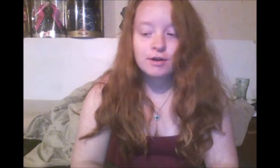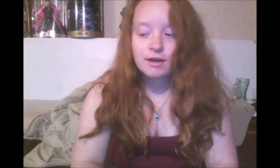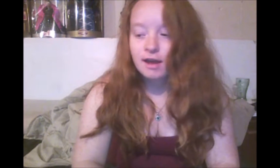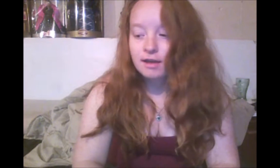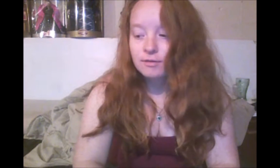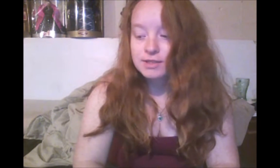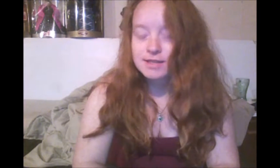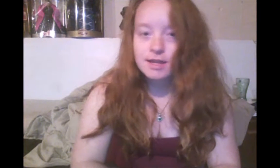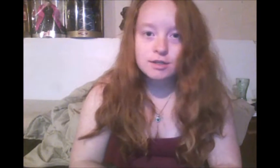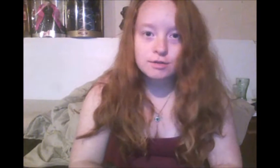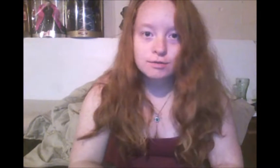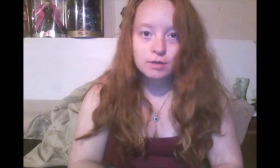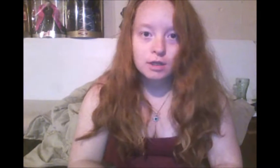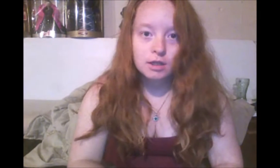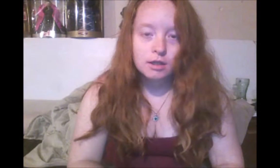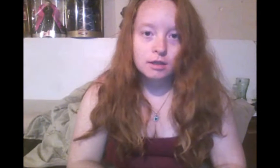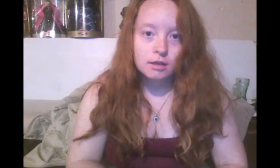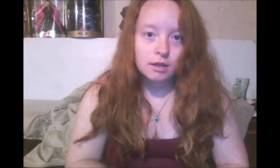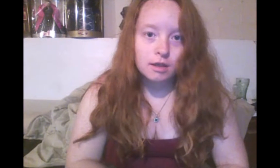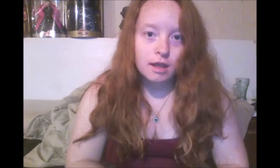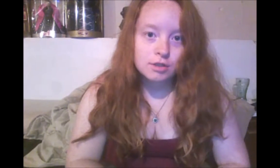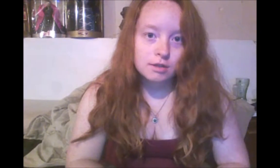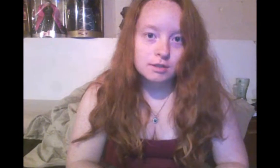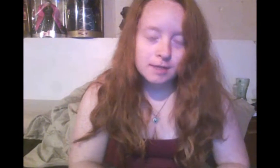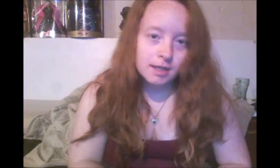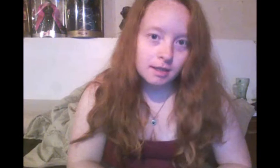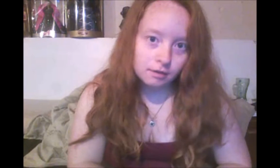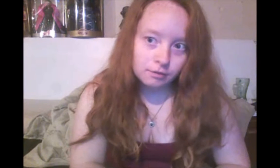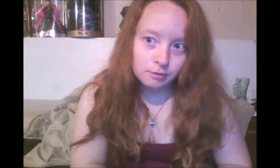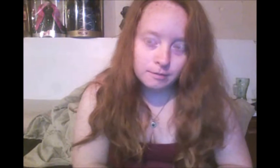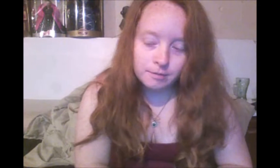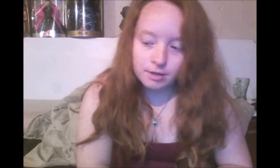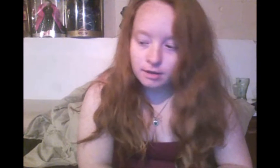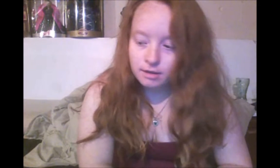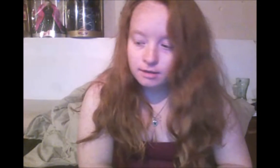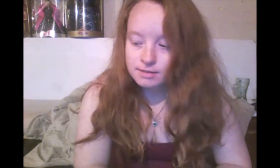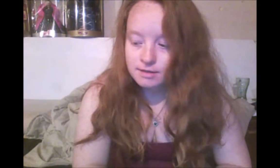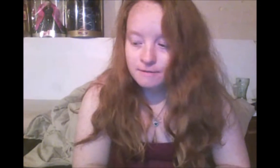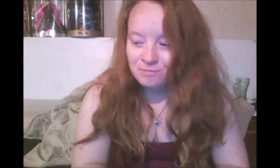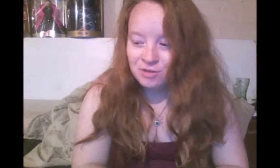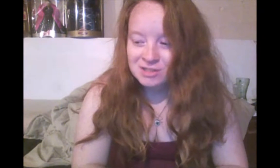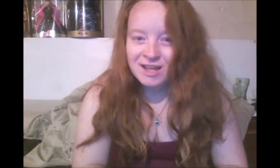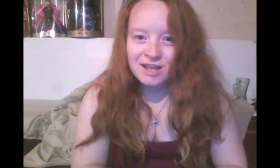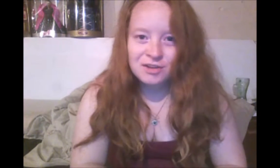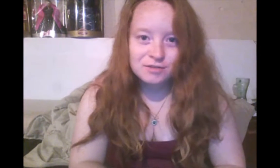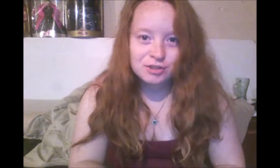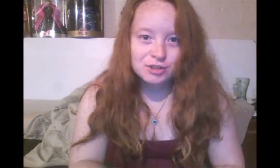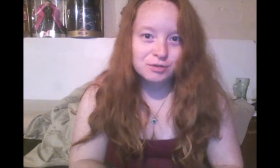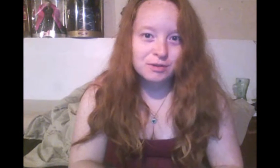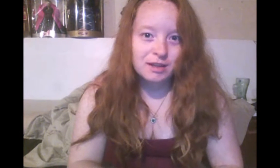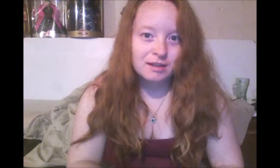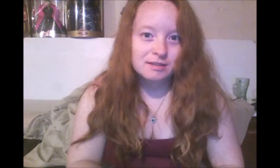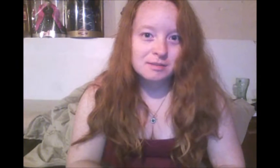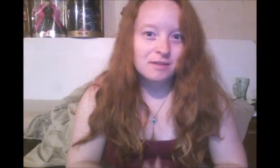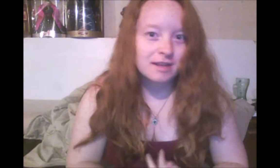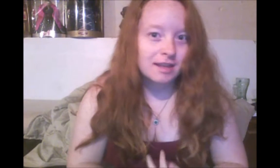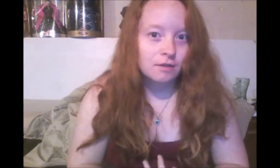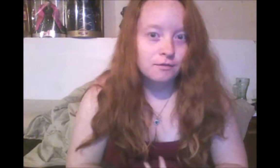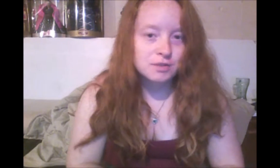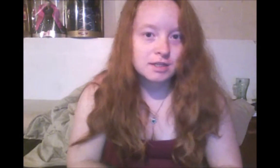I decided to actually speak in this one because there's a lot you have to do and some of it can get confusing,